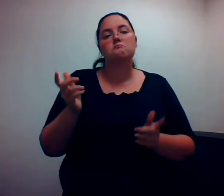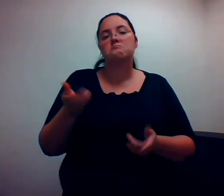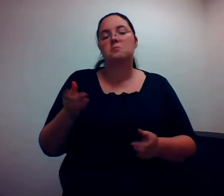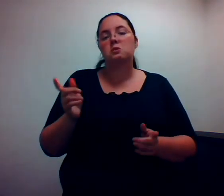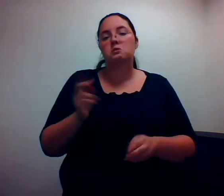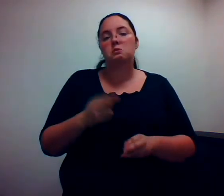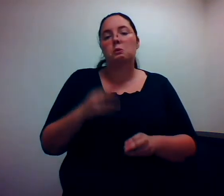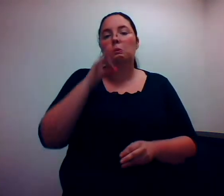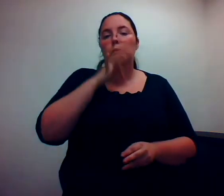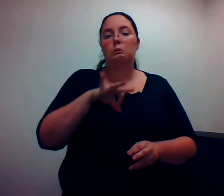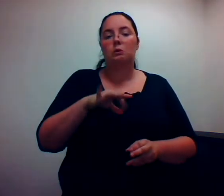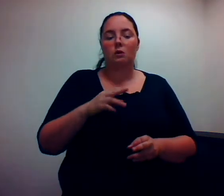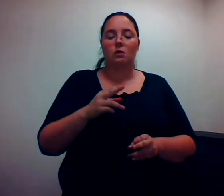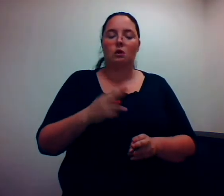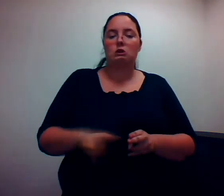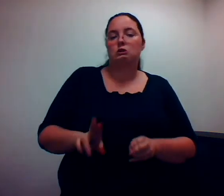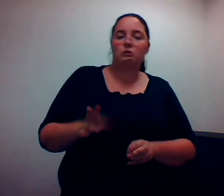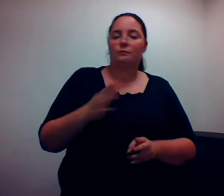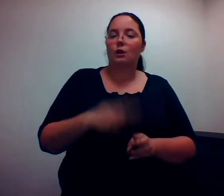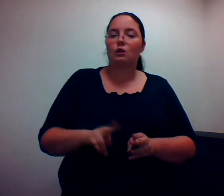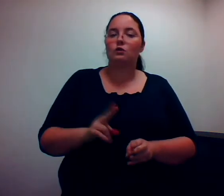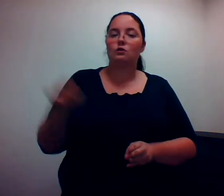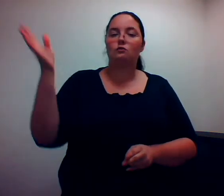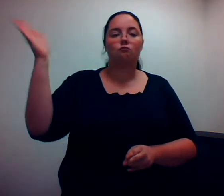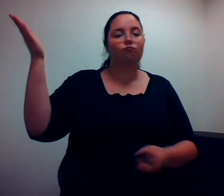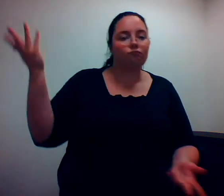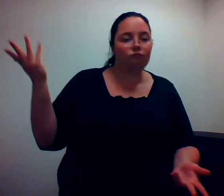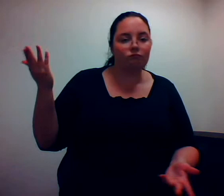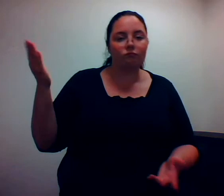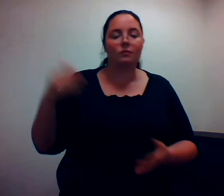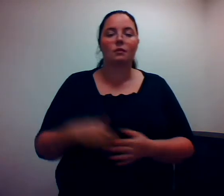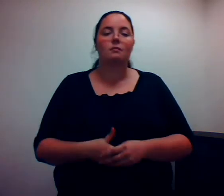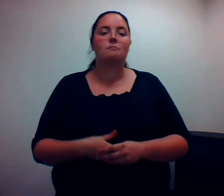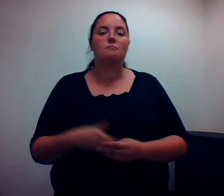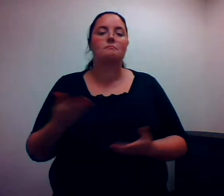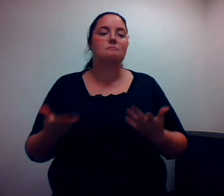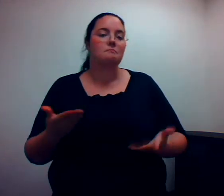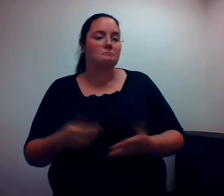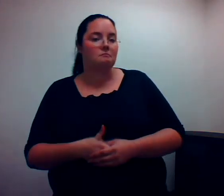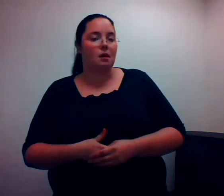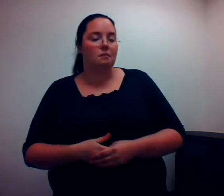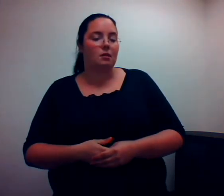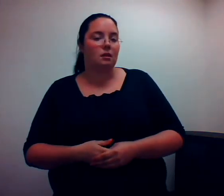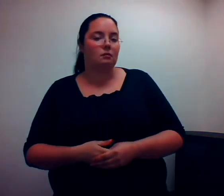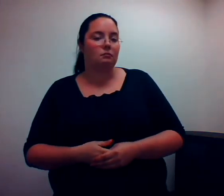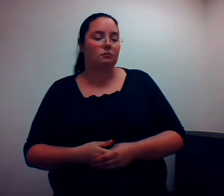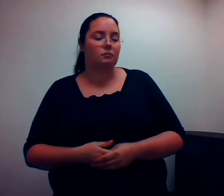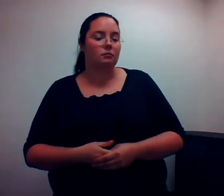they determine on their own from their area. It could be, one time I had a gentleman talk